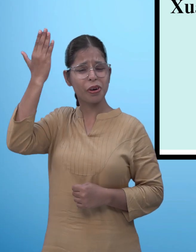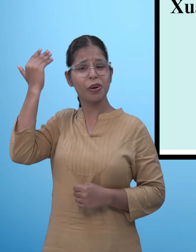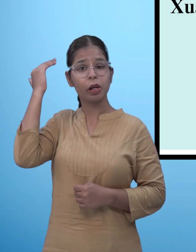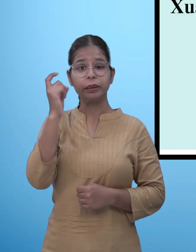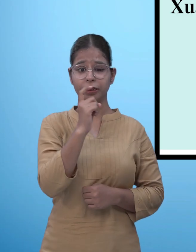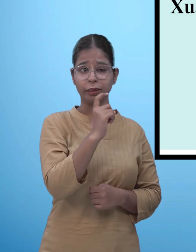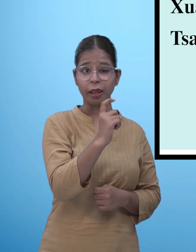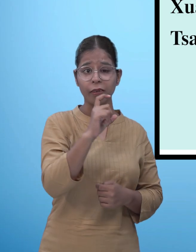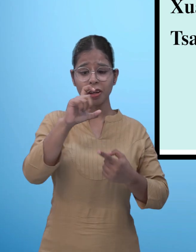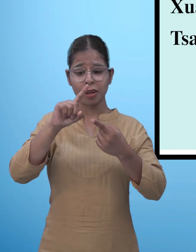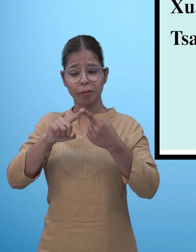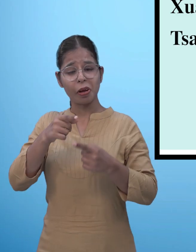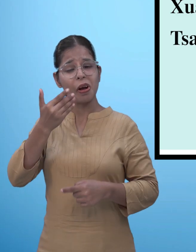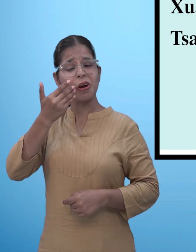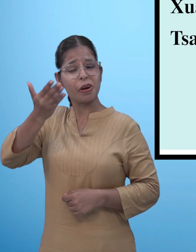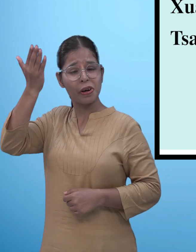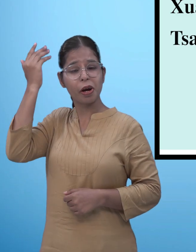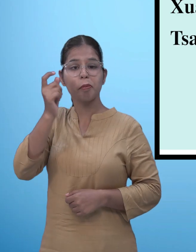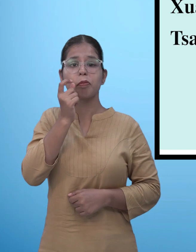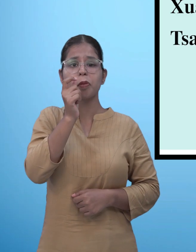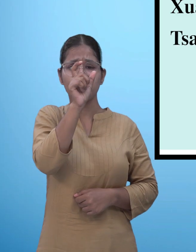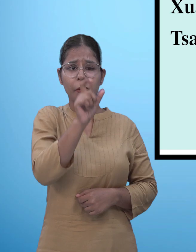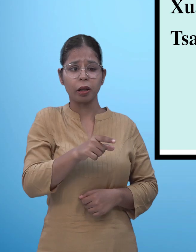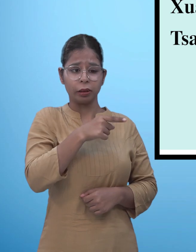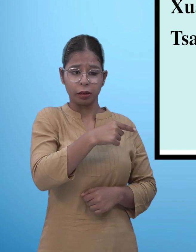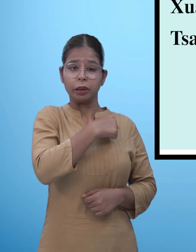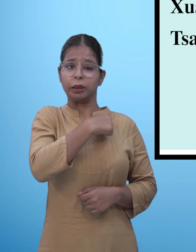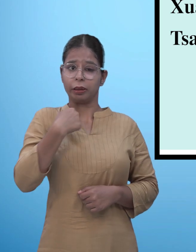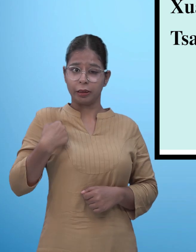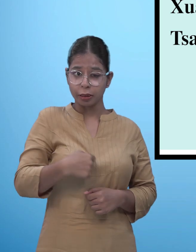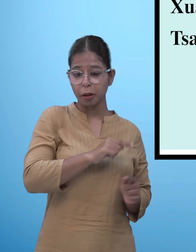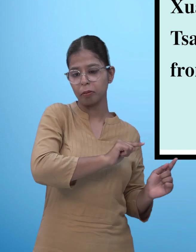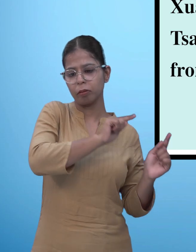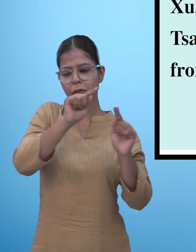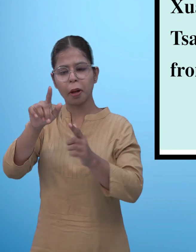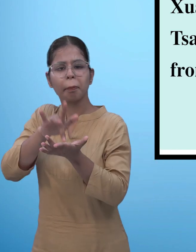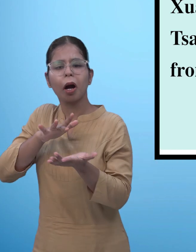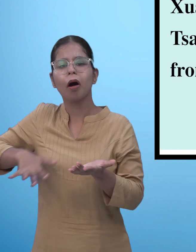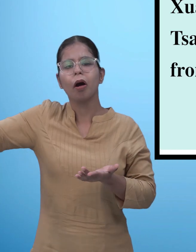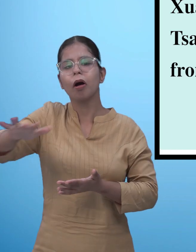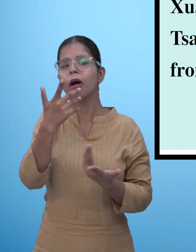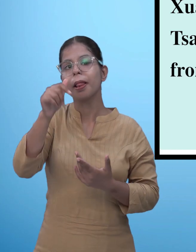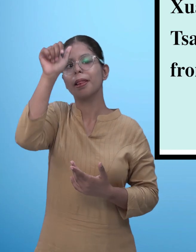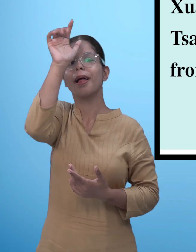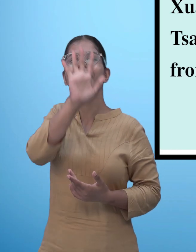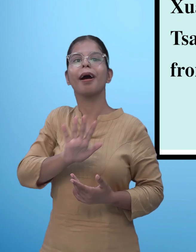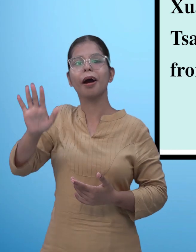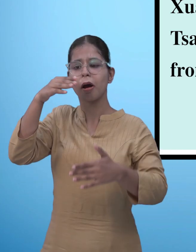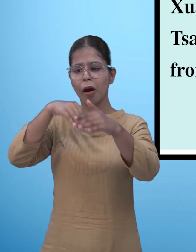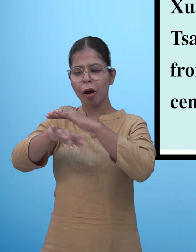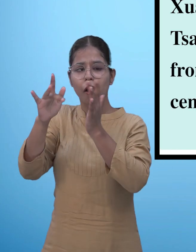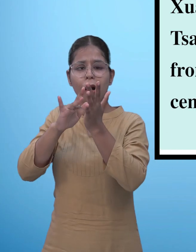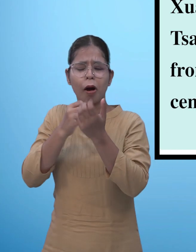formerly spelled Yuan-sang, Suan-sang, etc., travelled from China to India